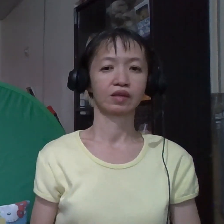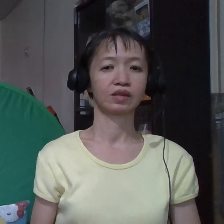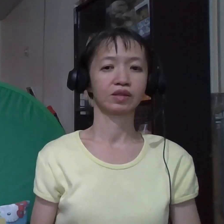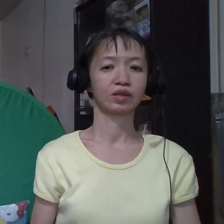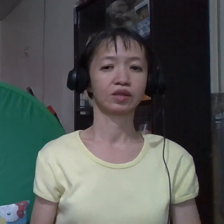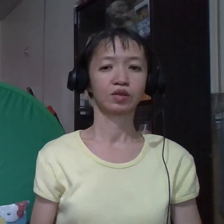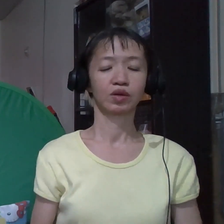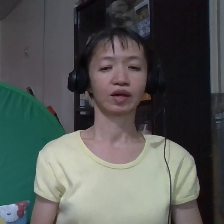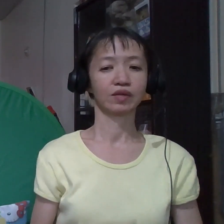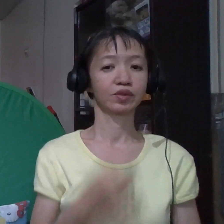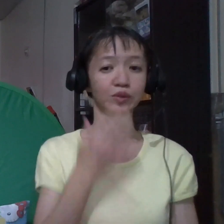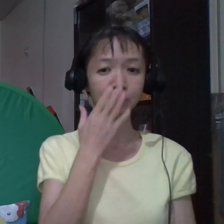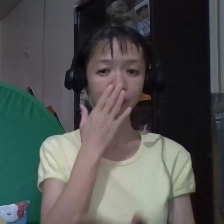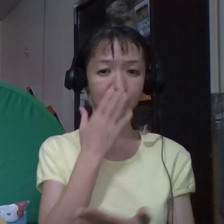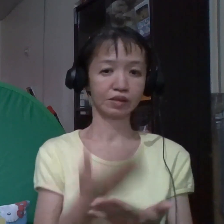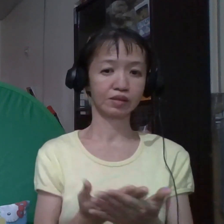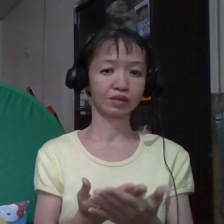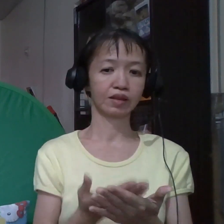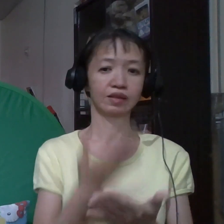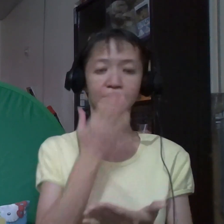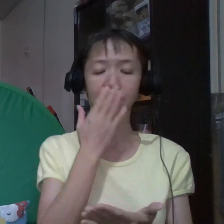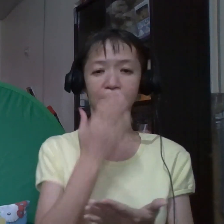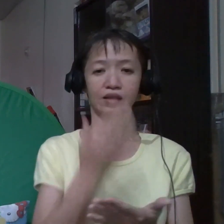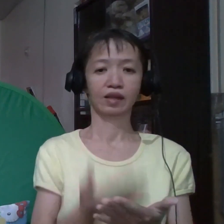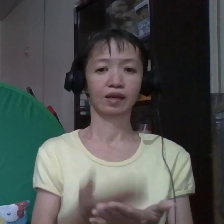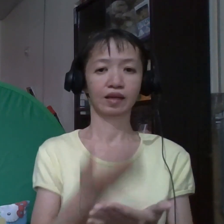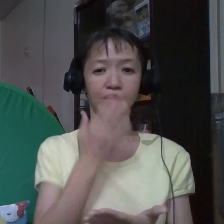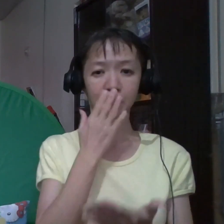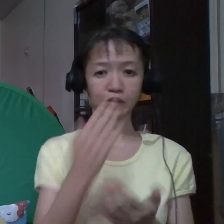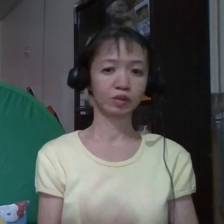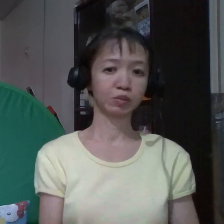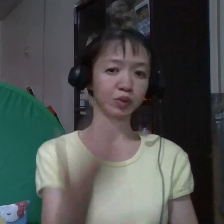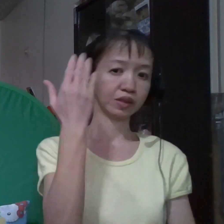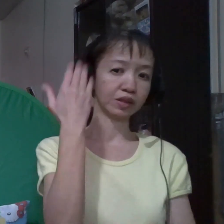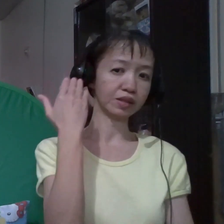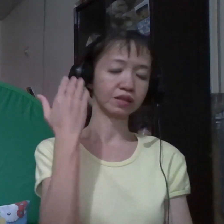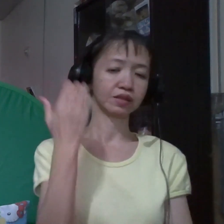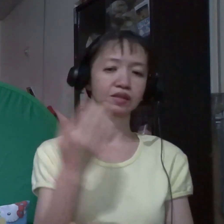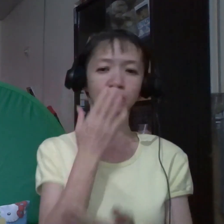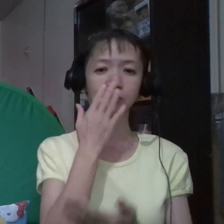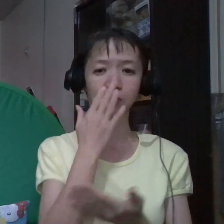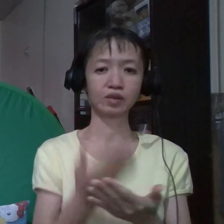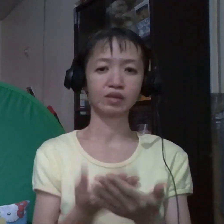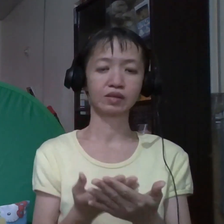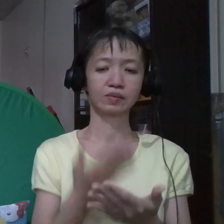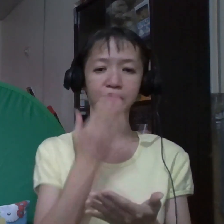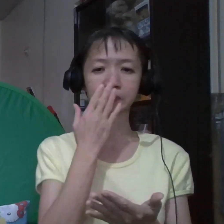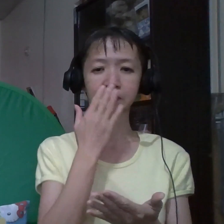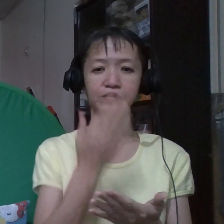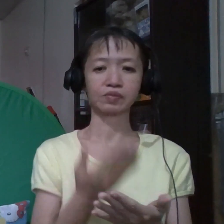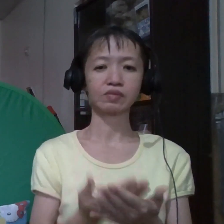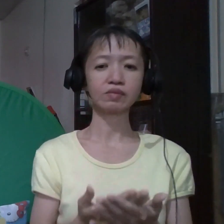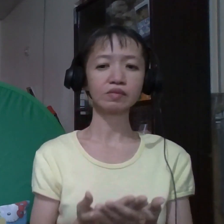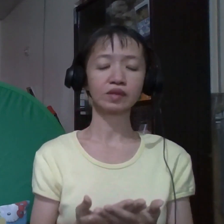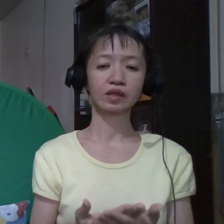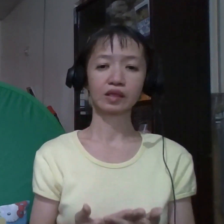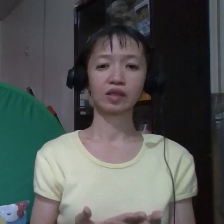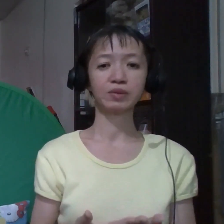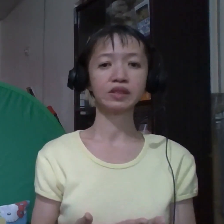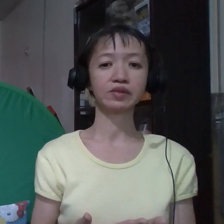Then we have good, like good morning. So good. The opposite of